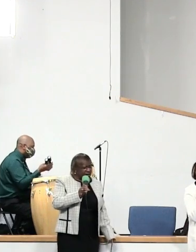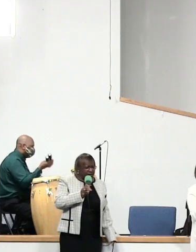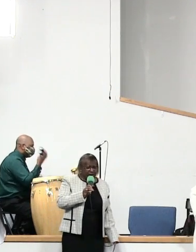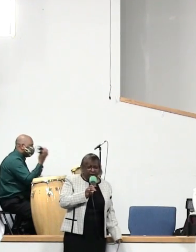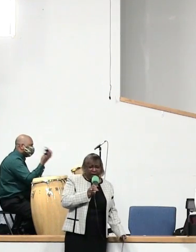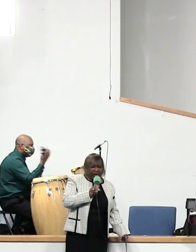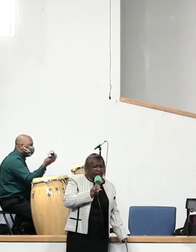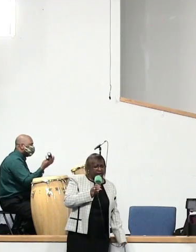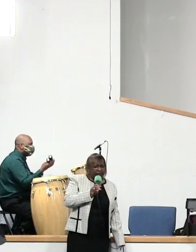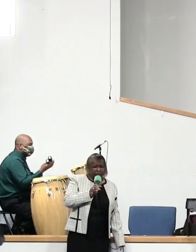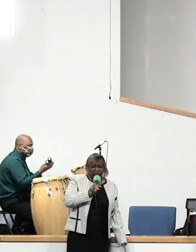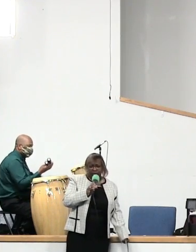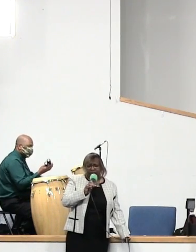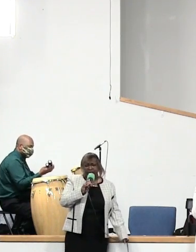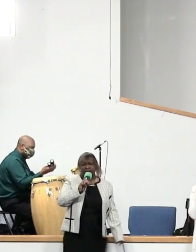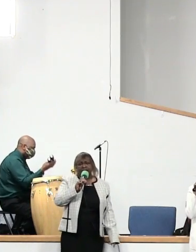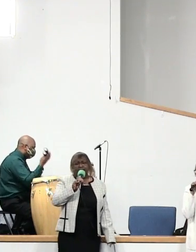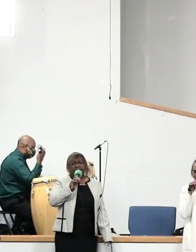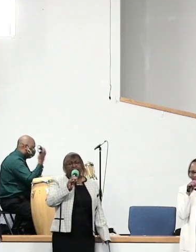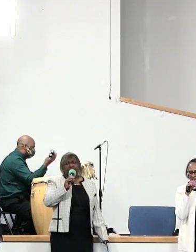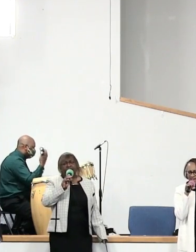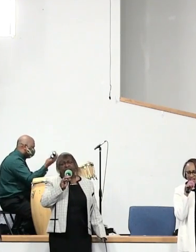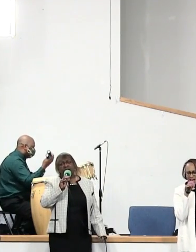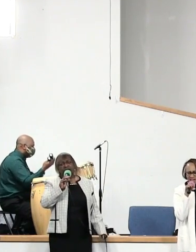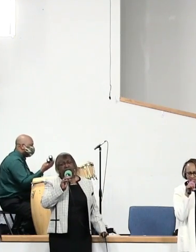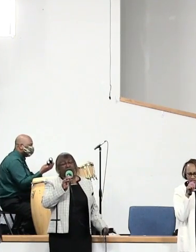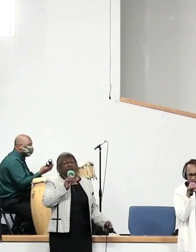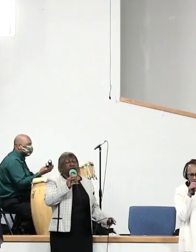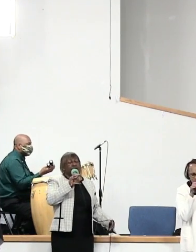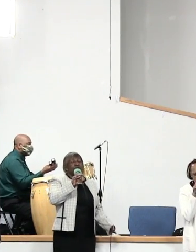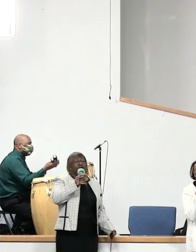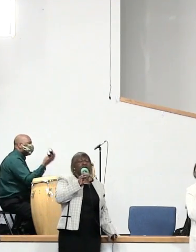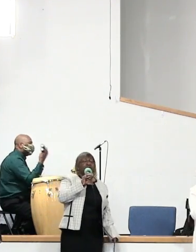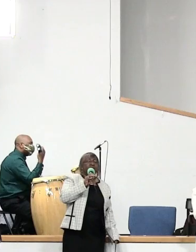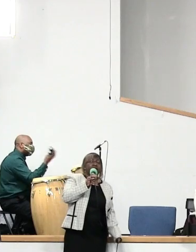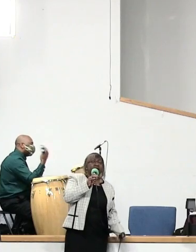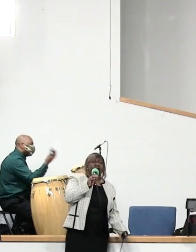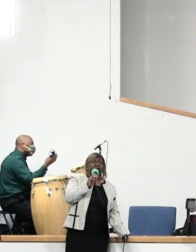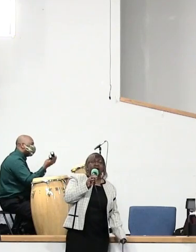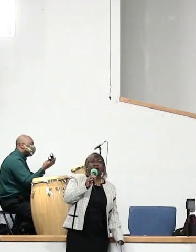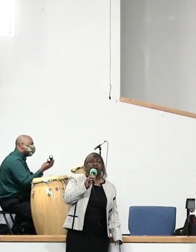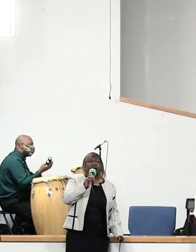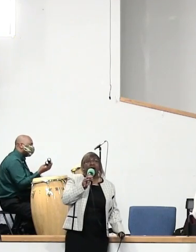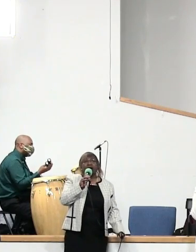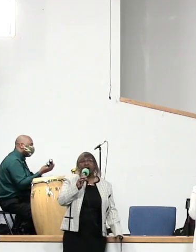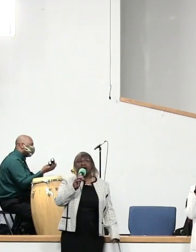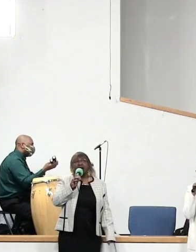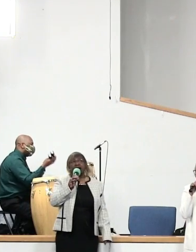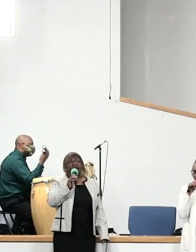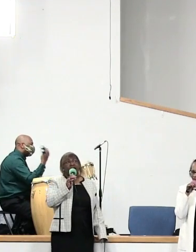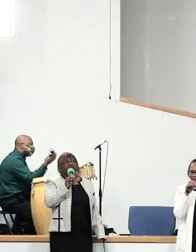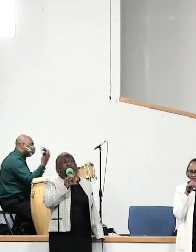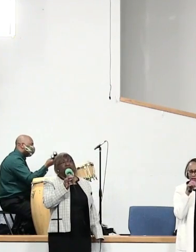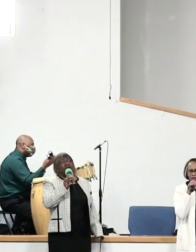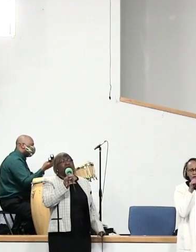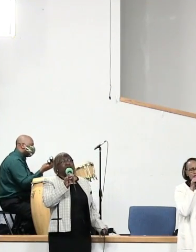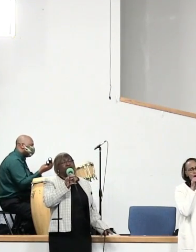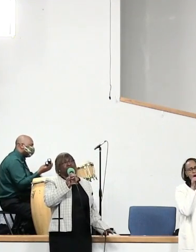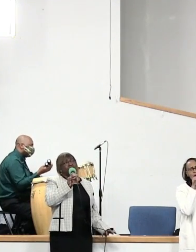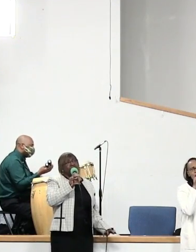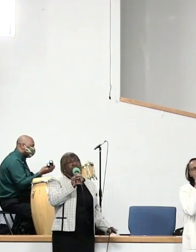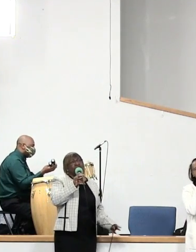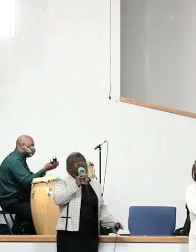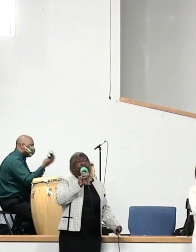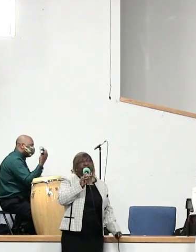God. Here I am to say that you're my God. You're all